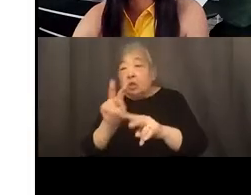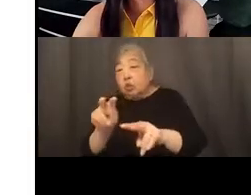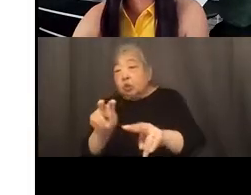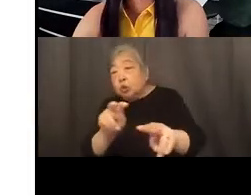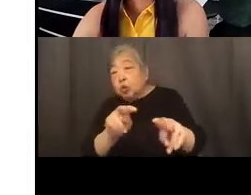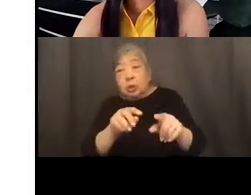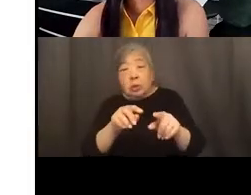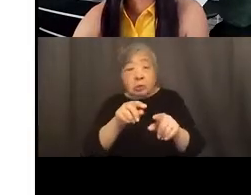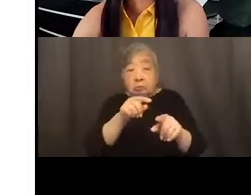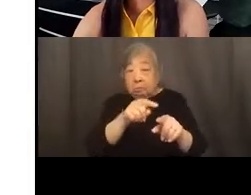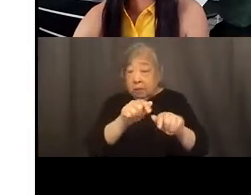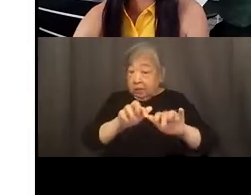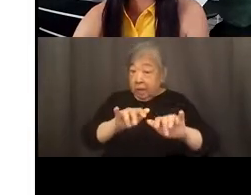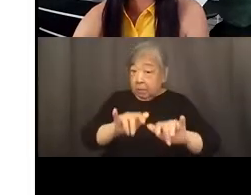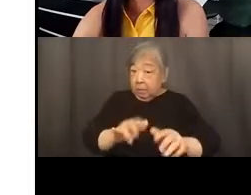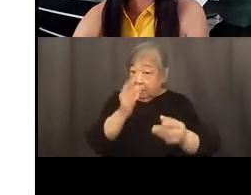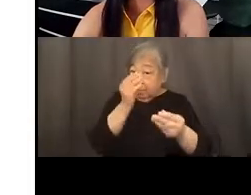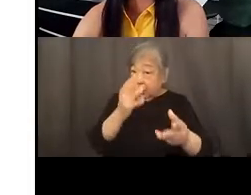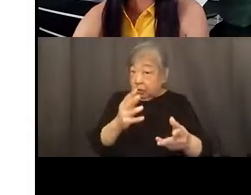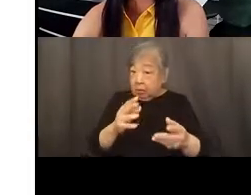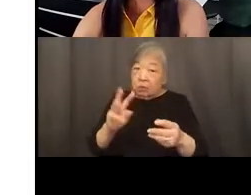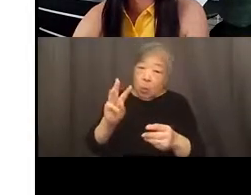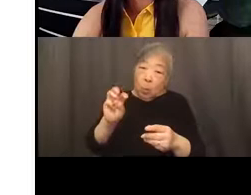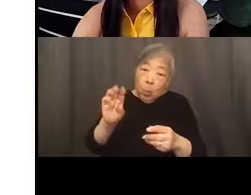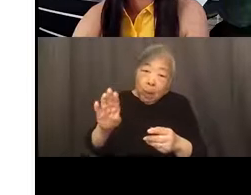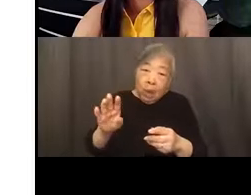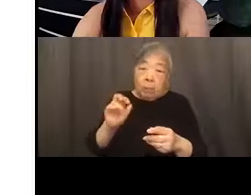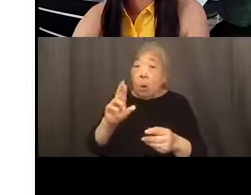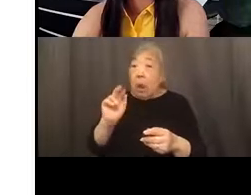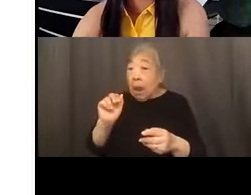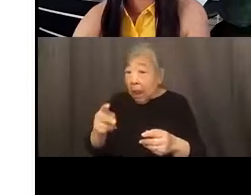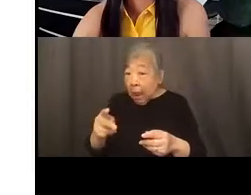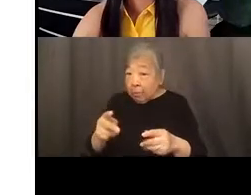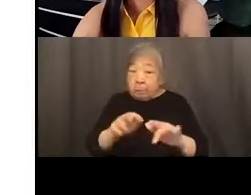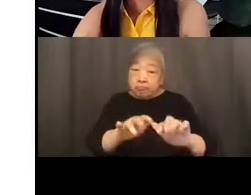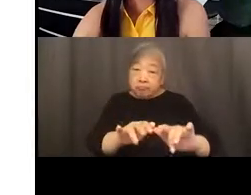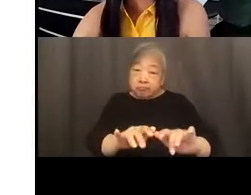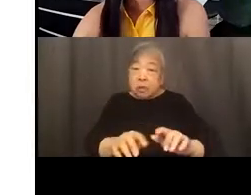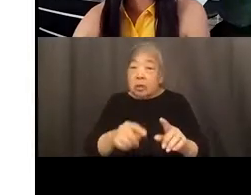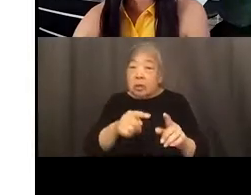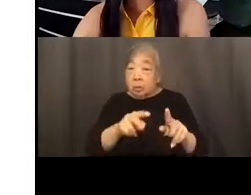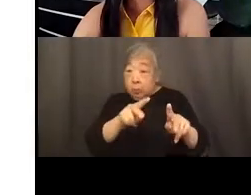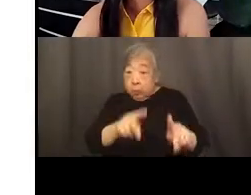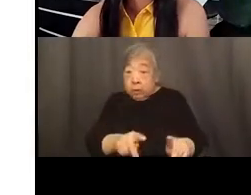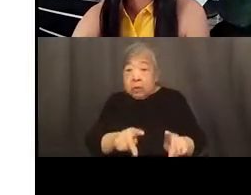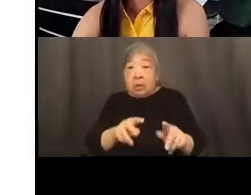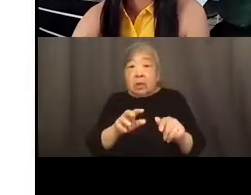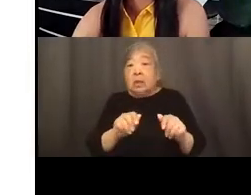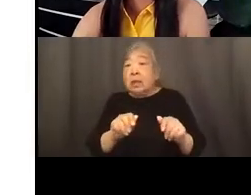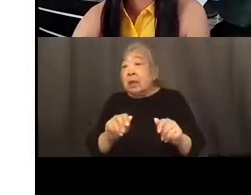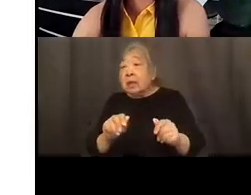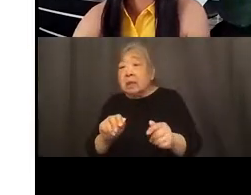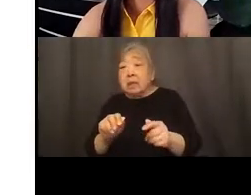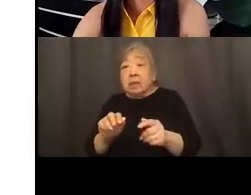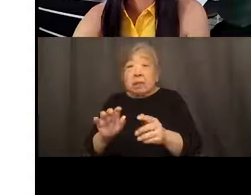type in their information all in a web or app based application, uh, allow the resident to access a lockbox and for the